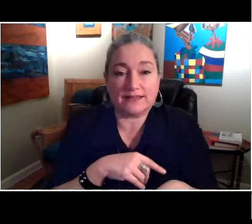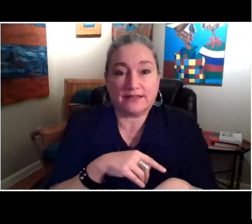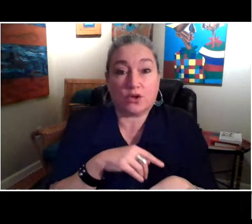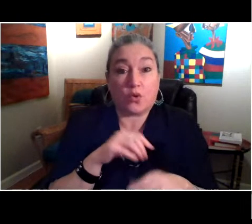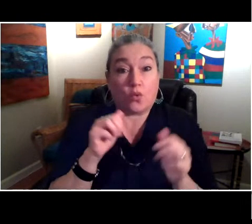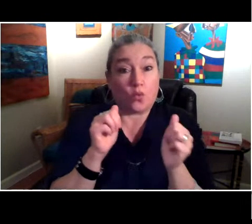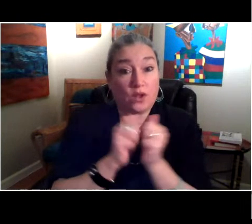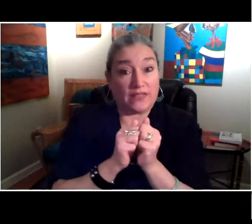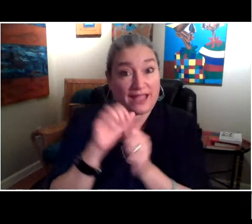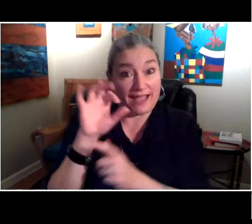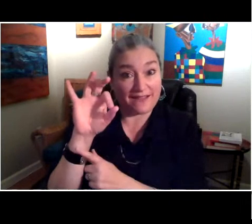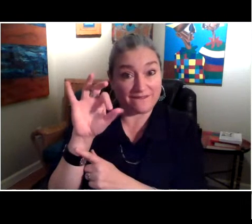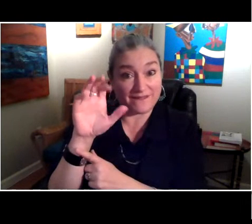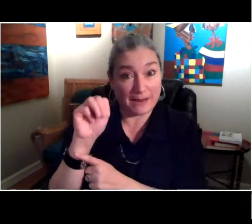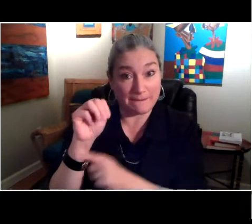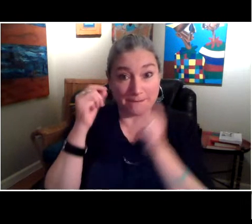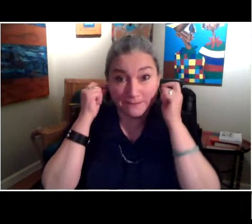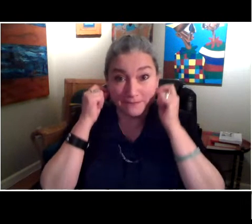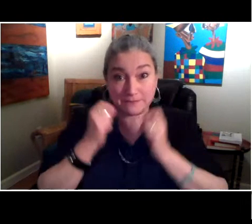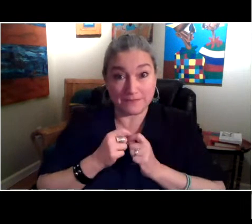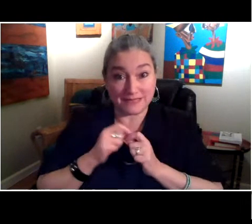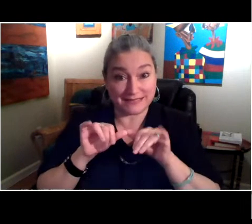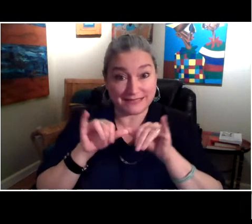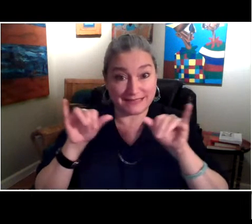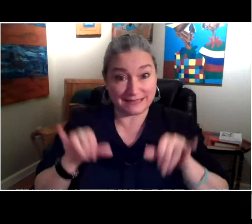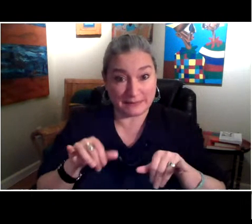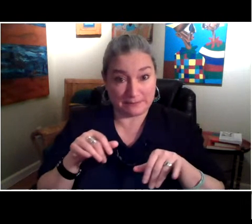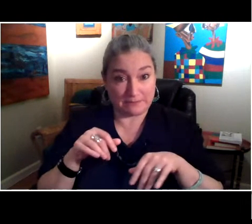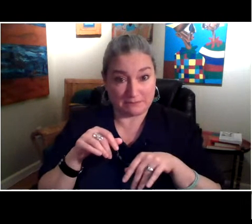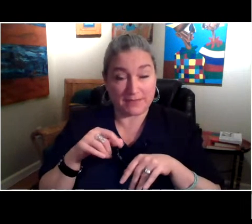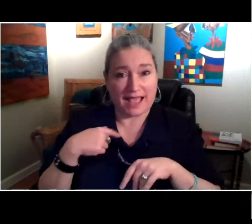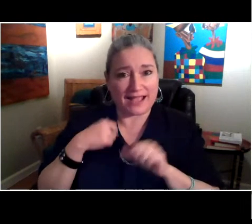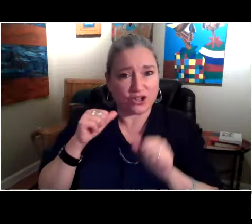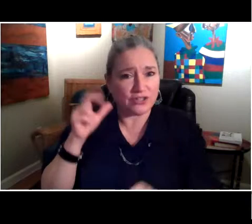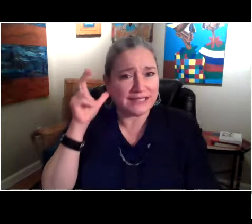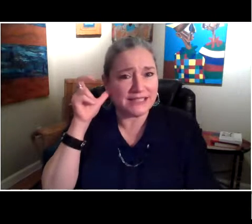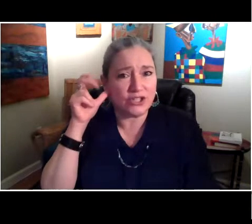One of my co-researchers, I'll identify as Jaden,